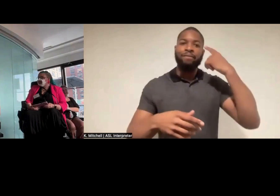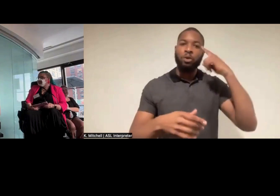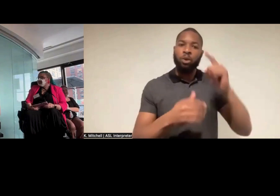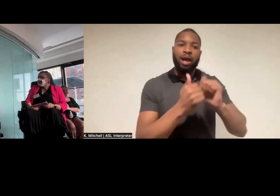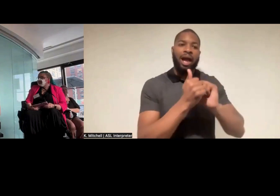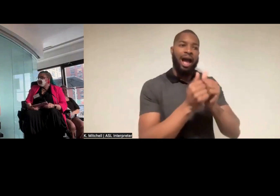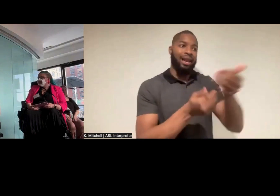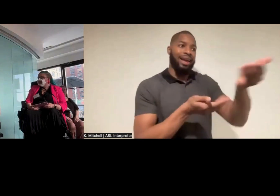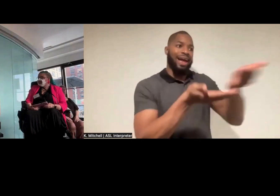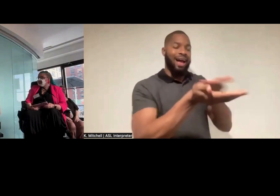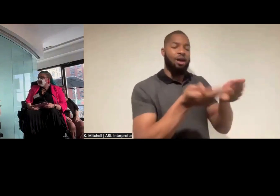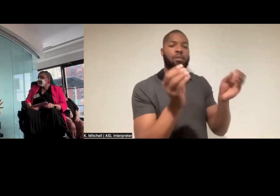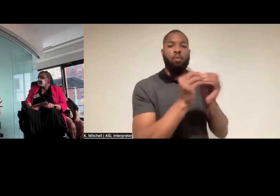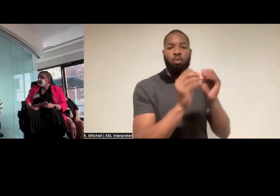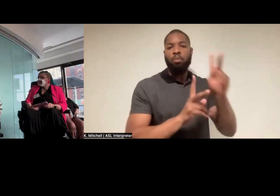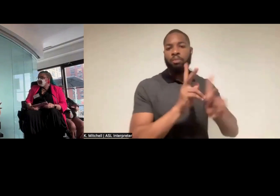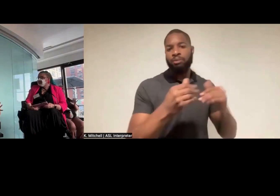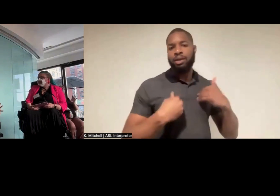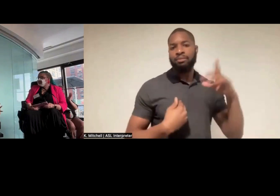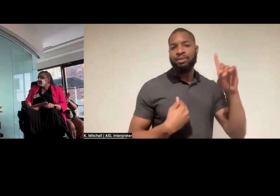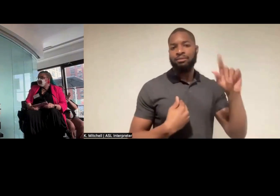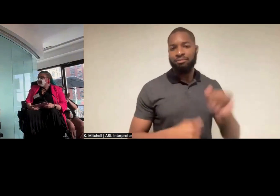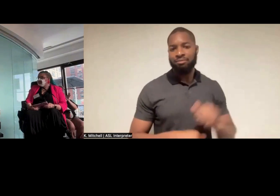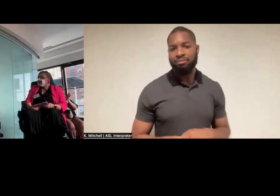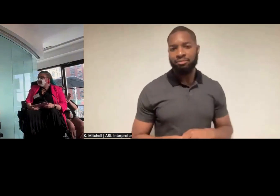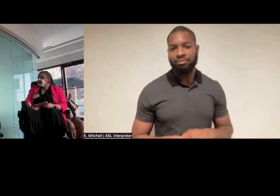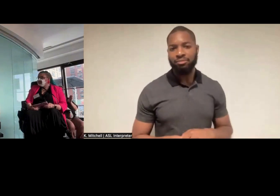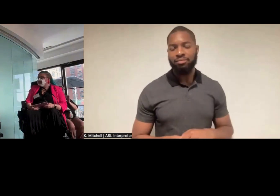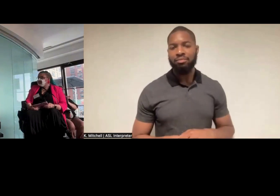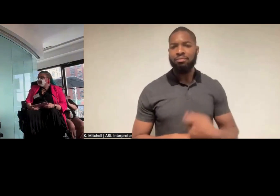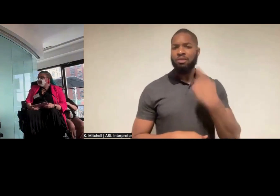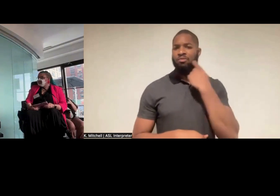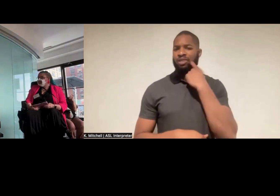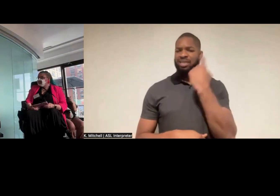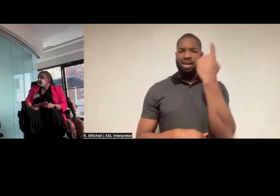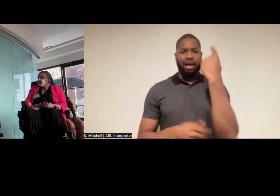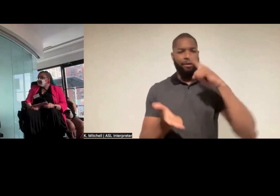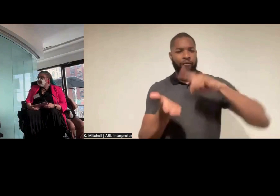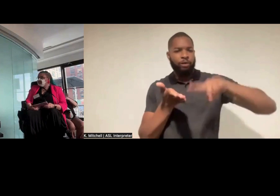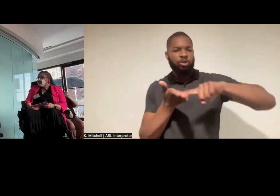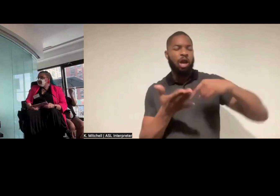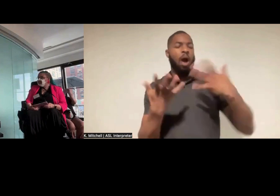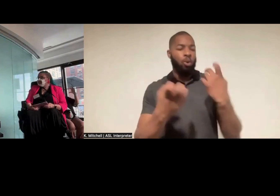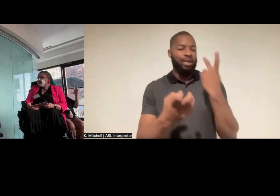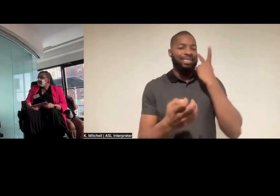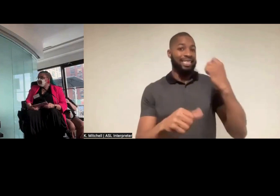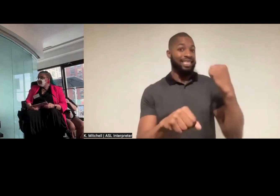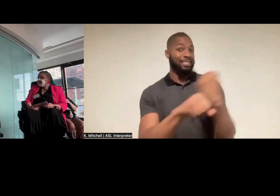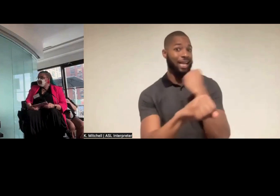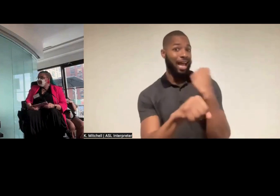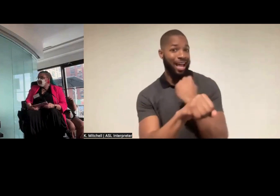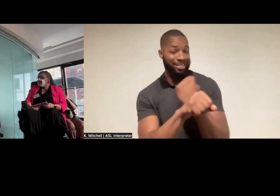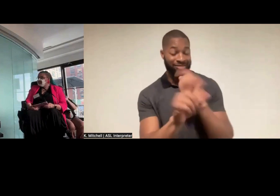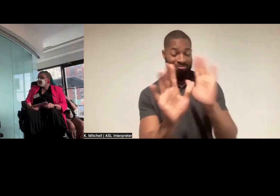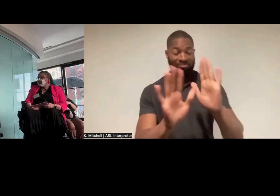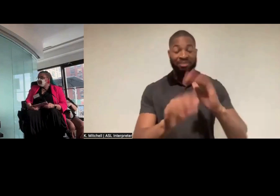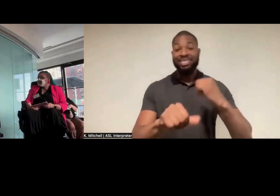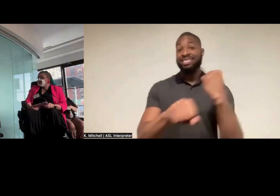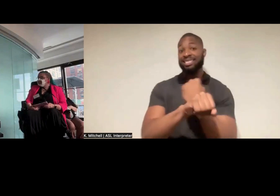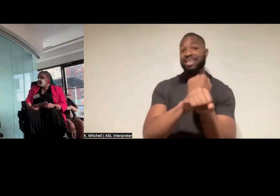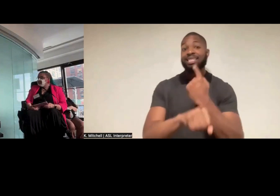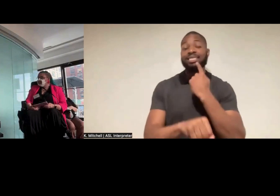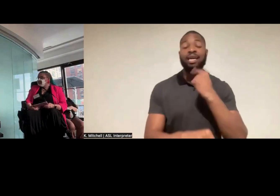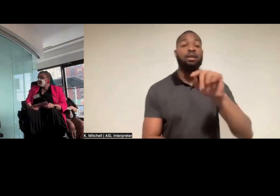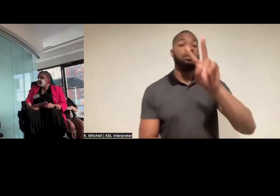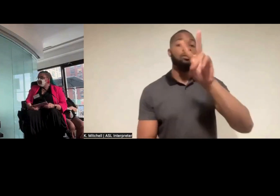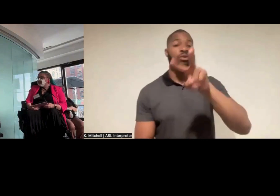I mean, I did some research prior to, because I wanted to see the statistics, and the statistics are that